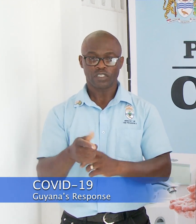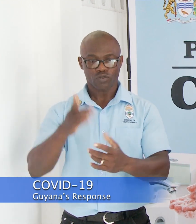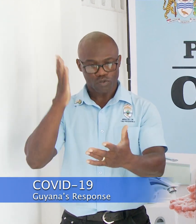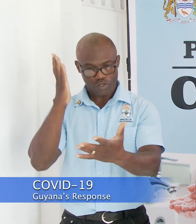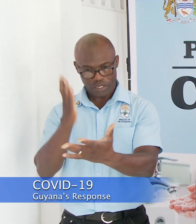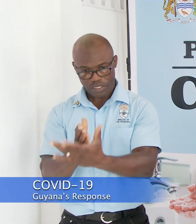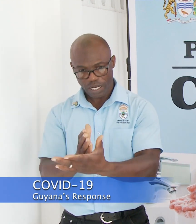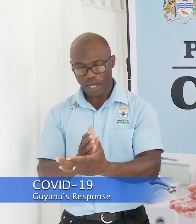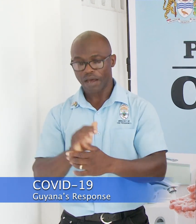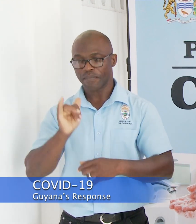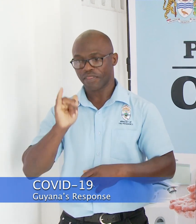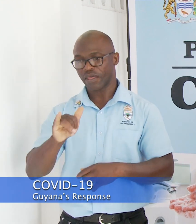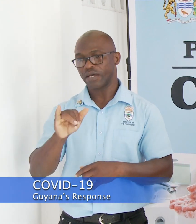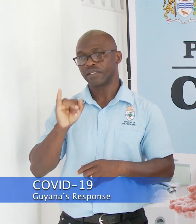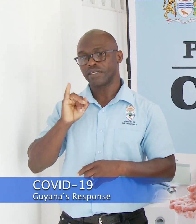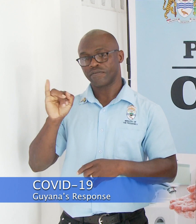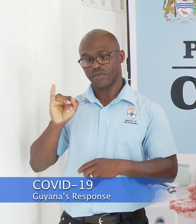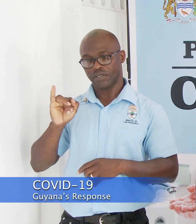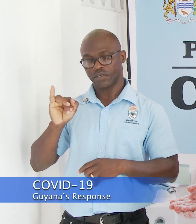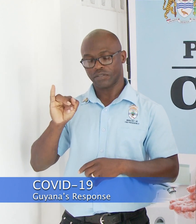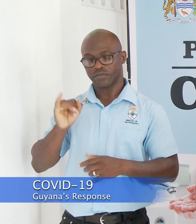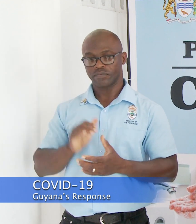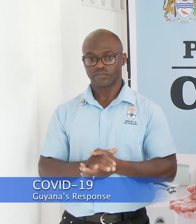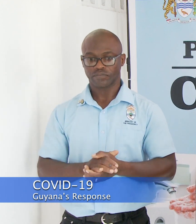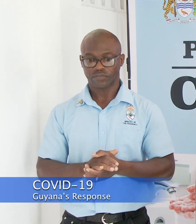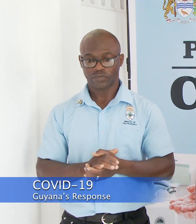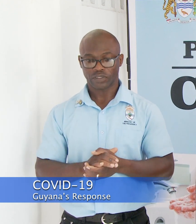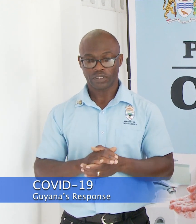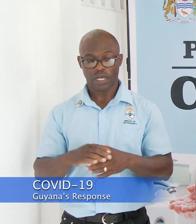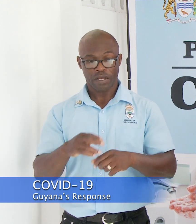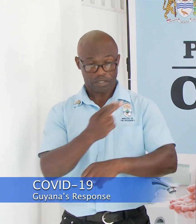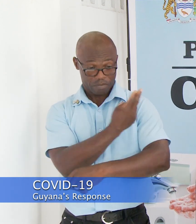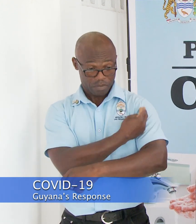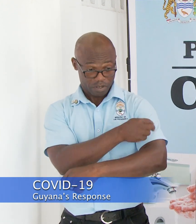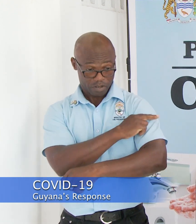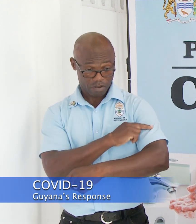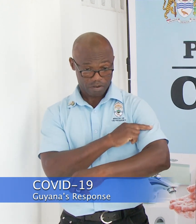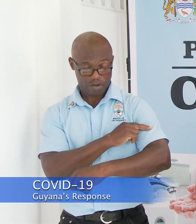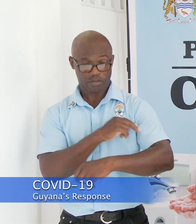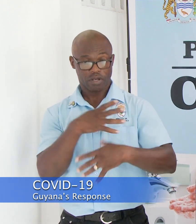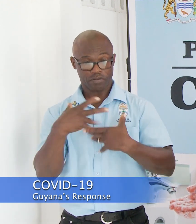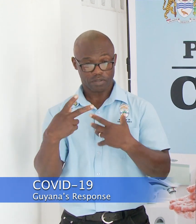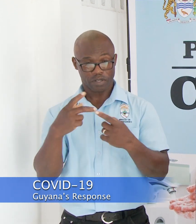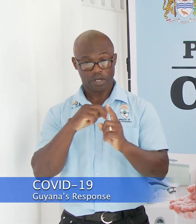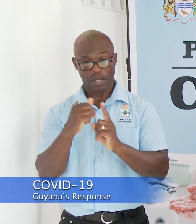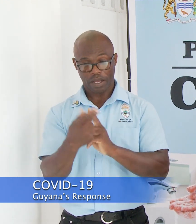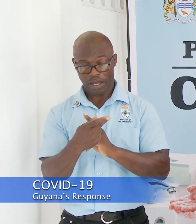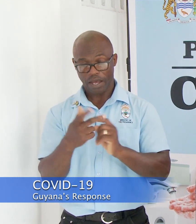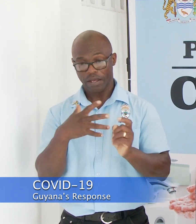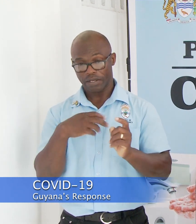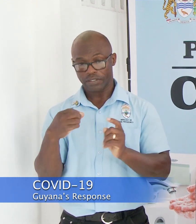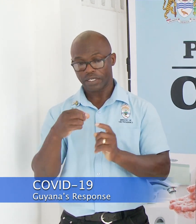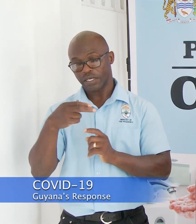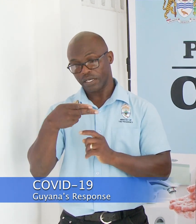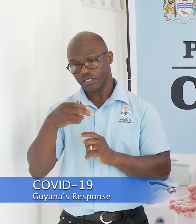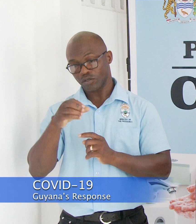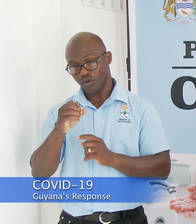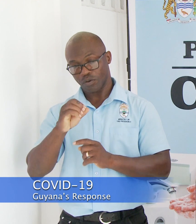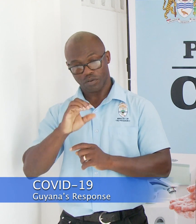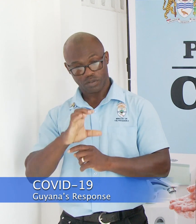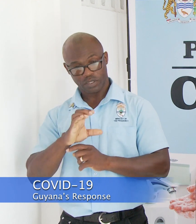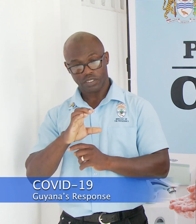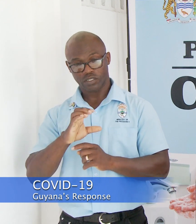spread of this disease. The Ministry of Public Health and the HEOC welcome